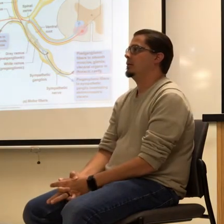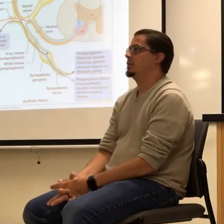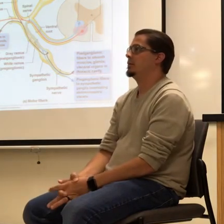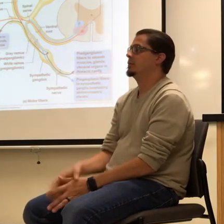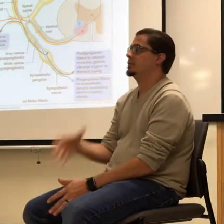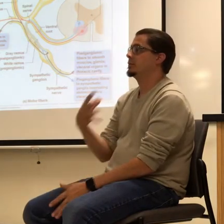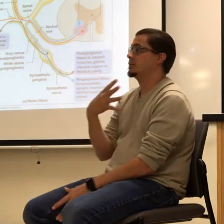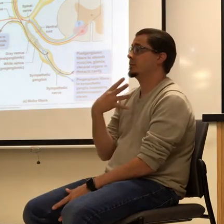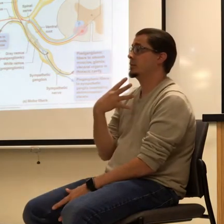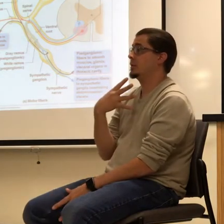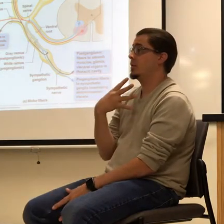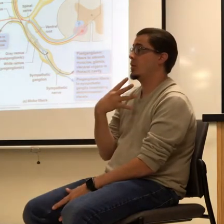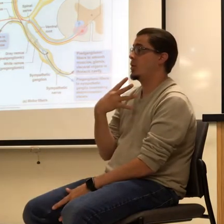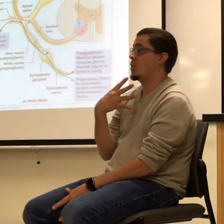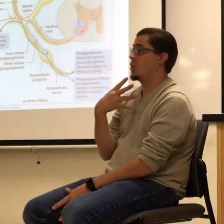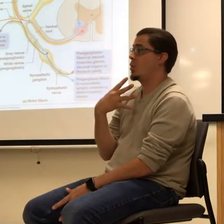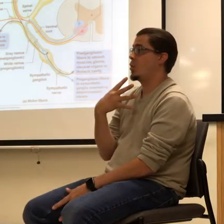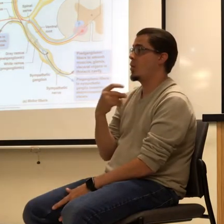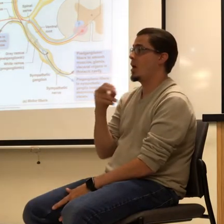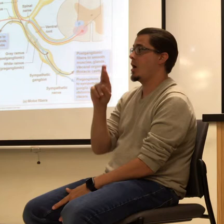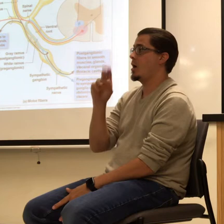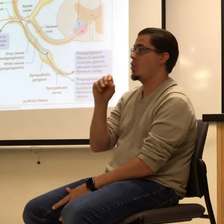white ramus, gray ramus,